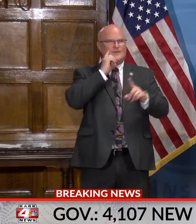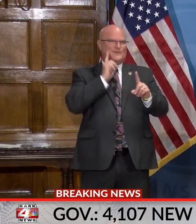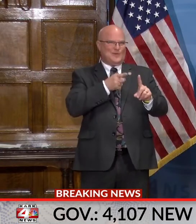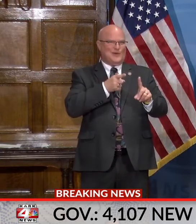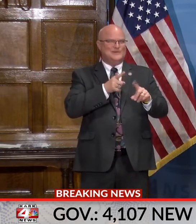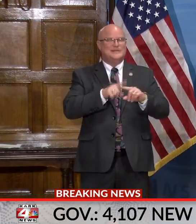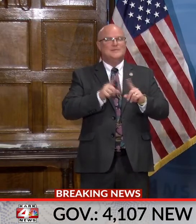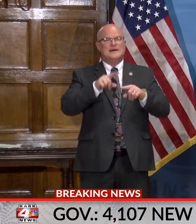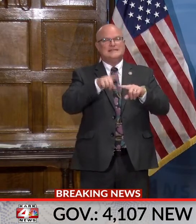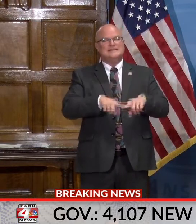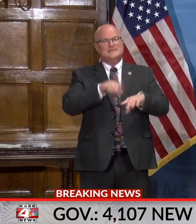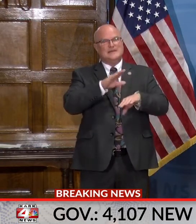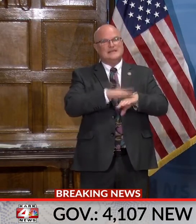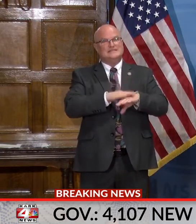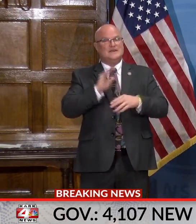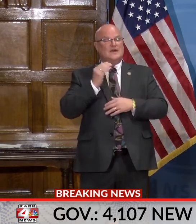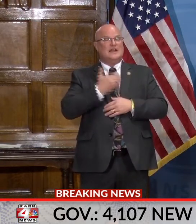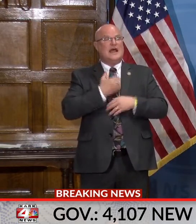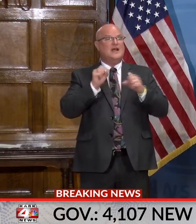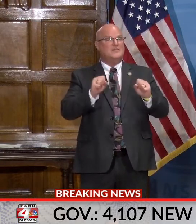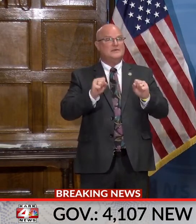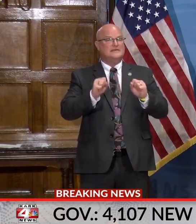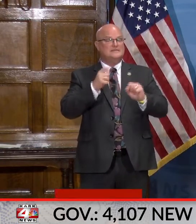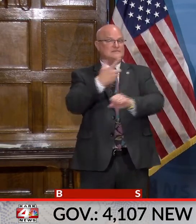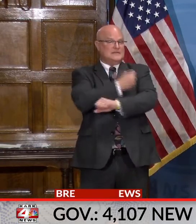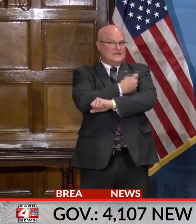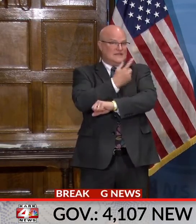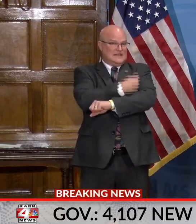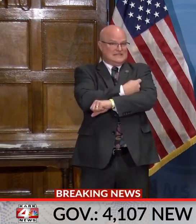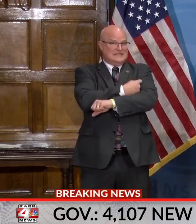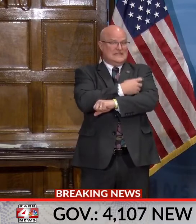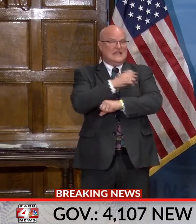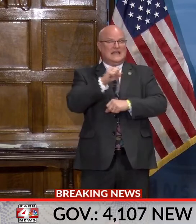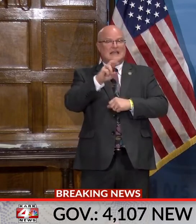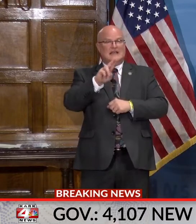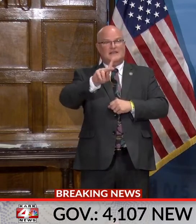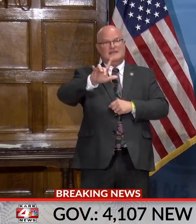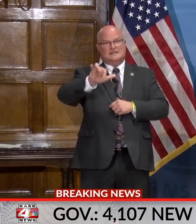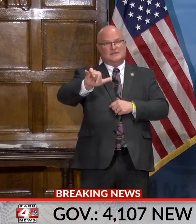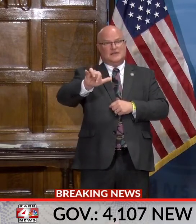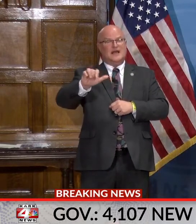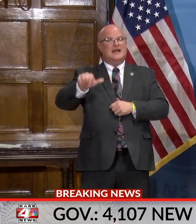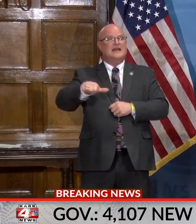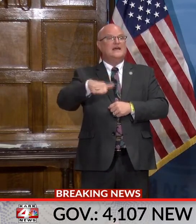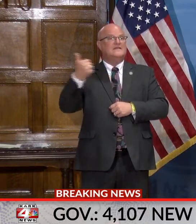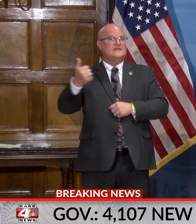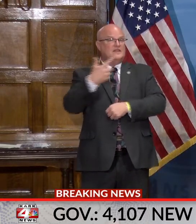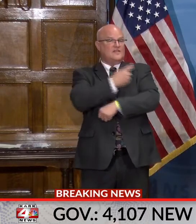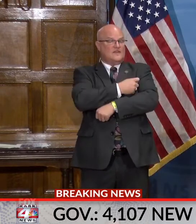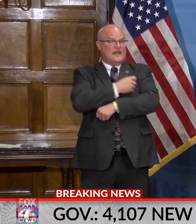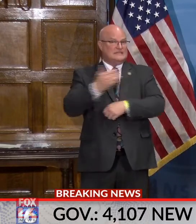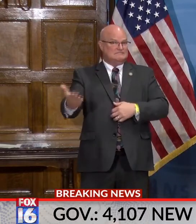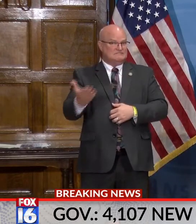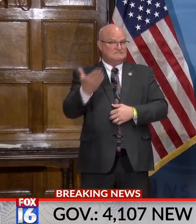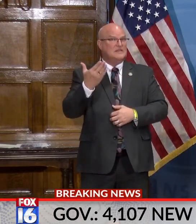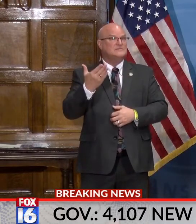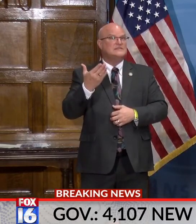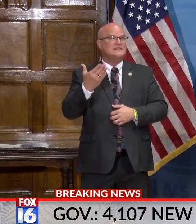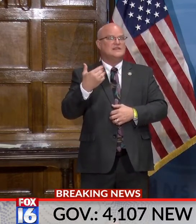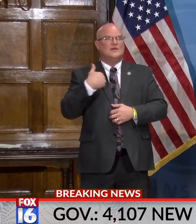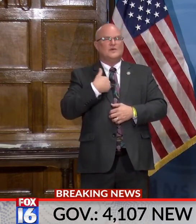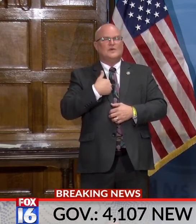that depends upon our ability to administer and the supply. And if another vaccine comes online, we've